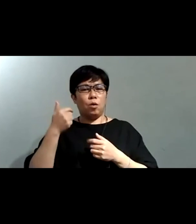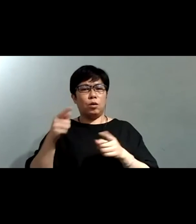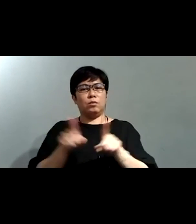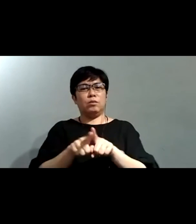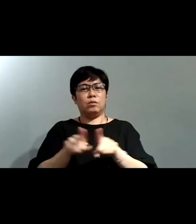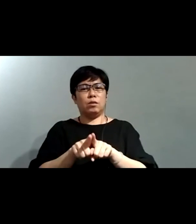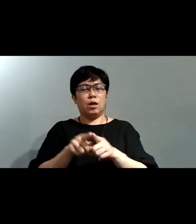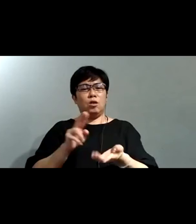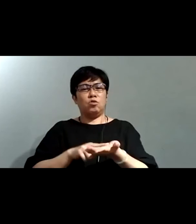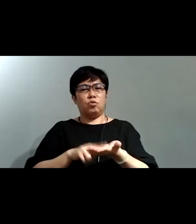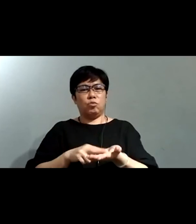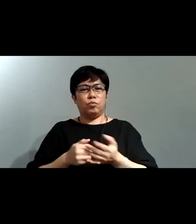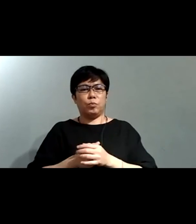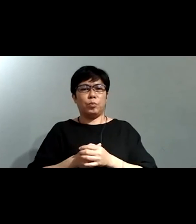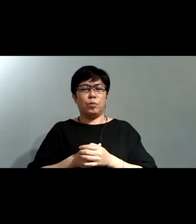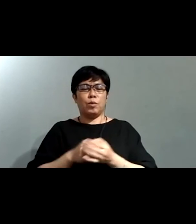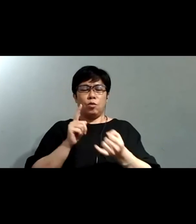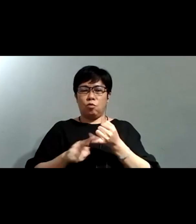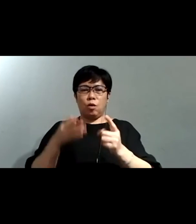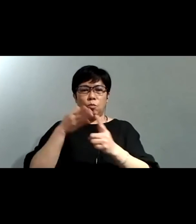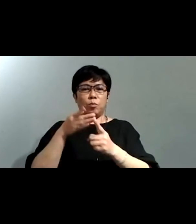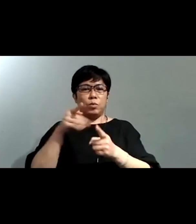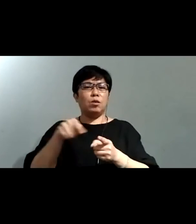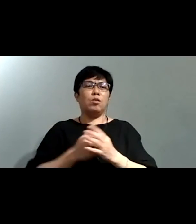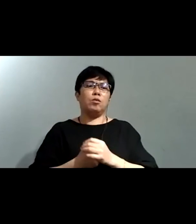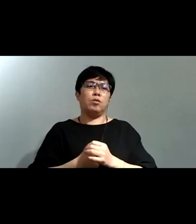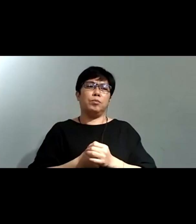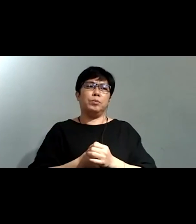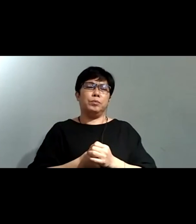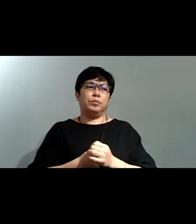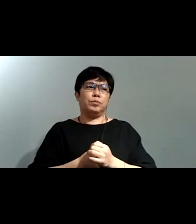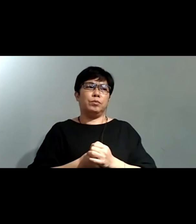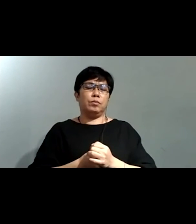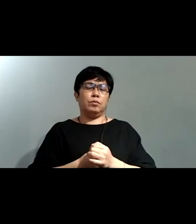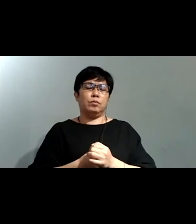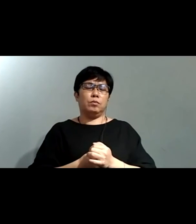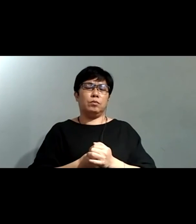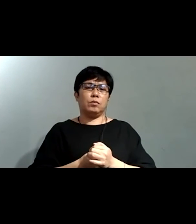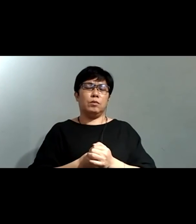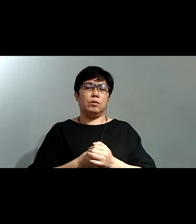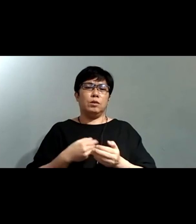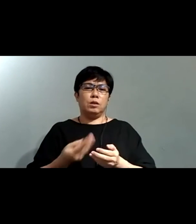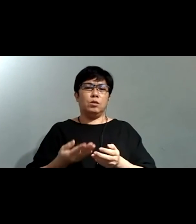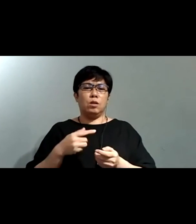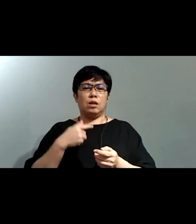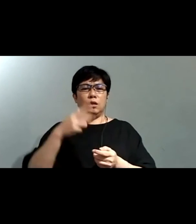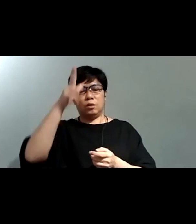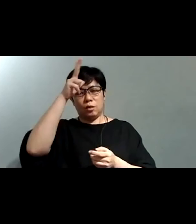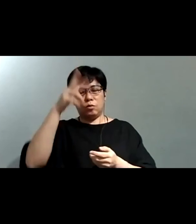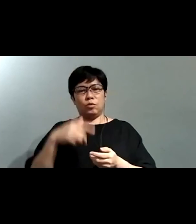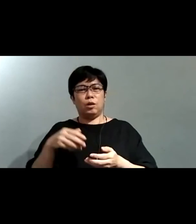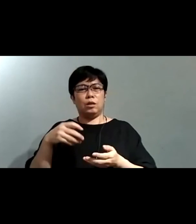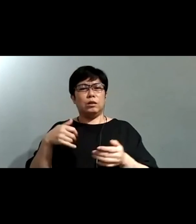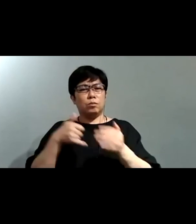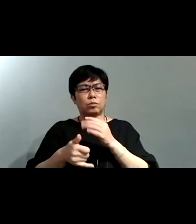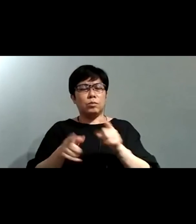important, we engage the district government because we want to have some implementation work in the district. This